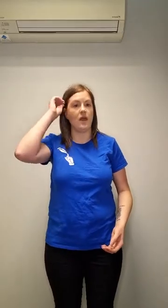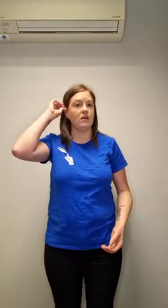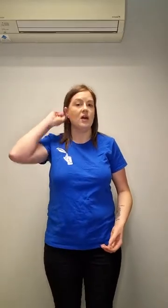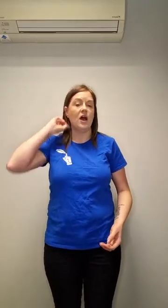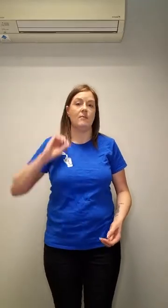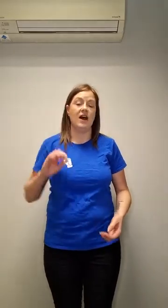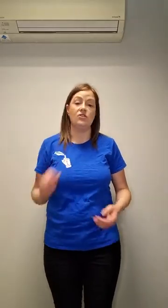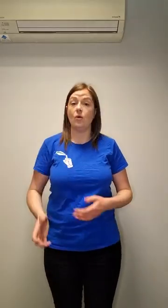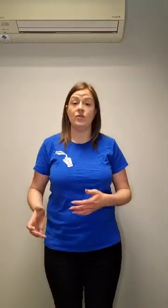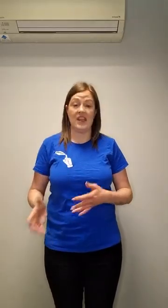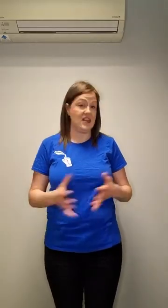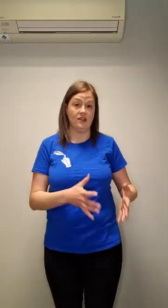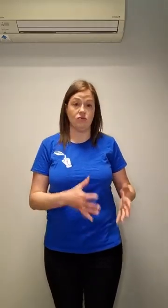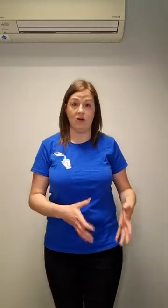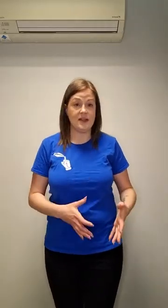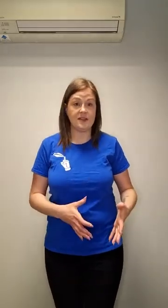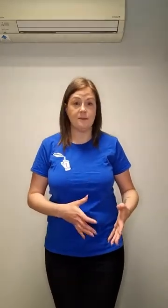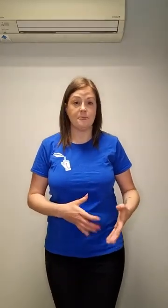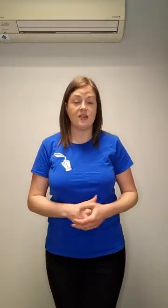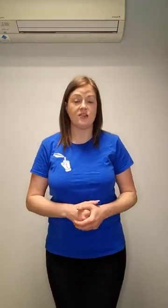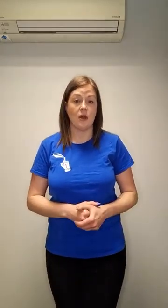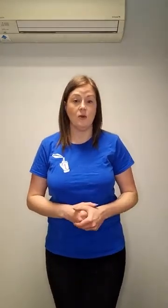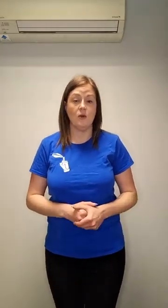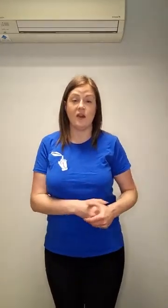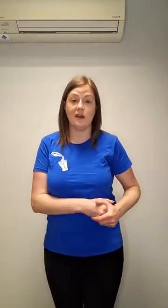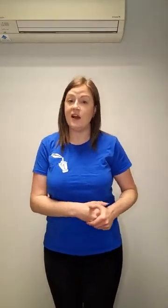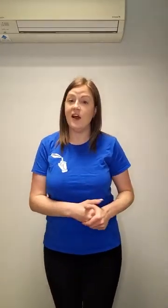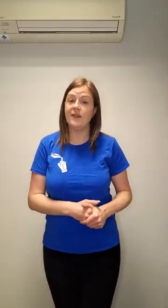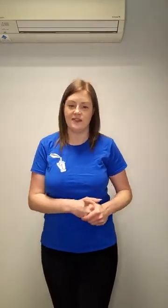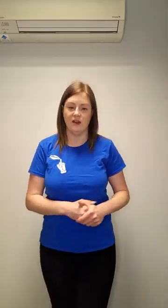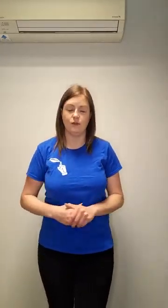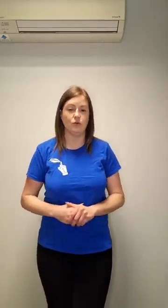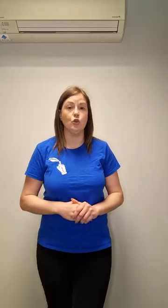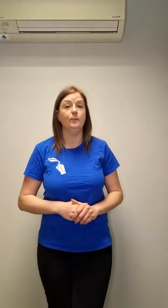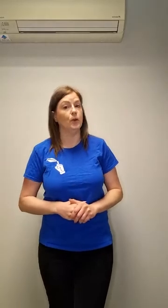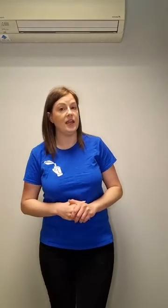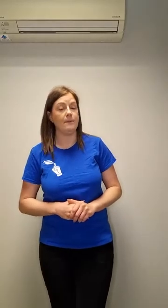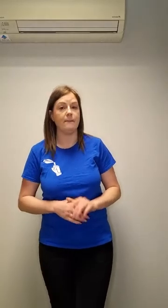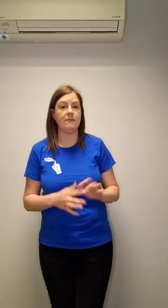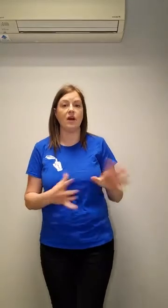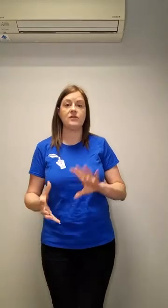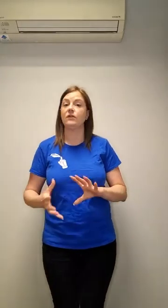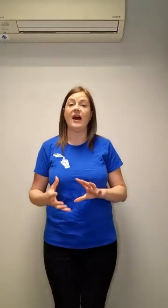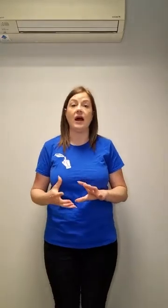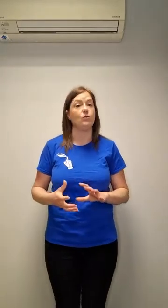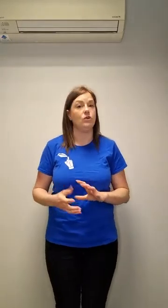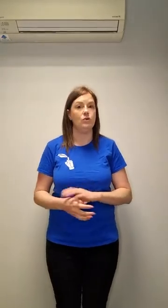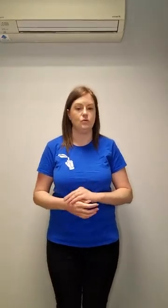doing and know that it isn't right. So we're going to learn the sign for to bully, but be mindful of how you use